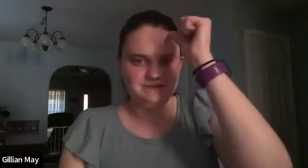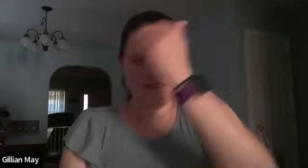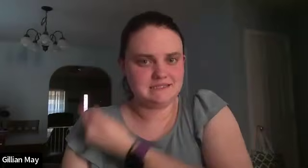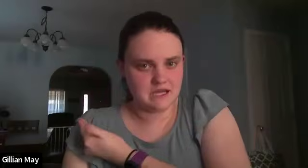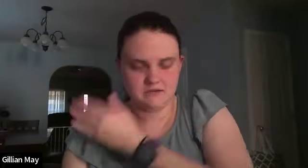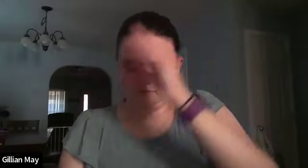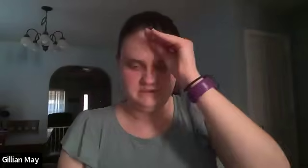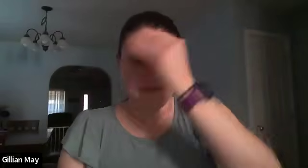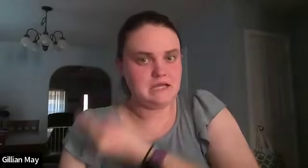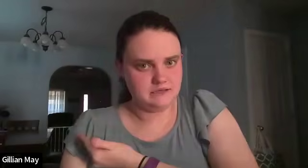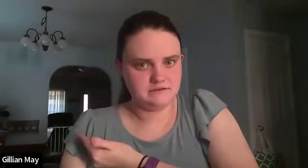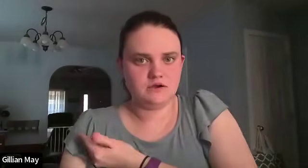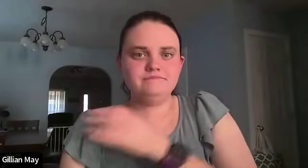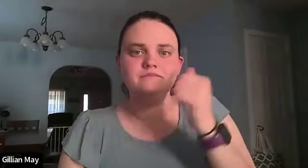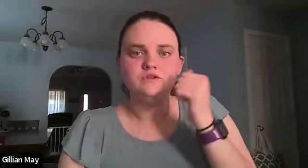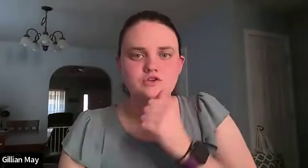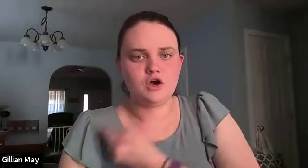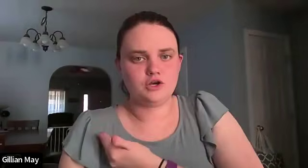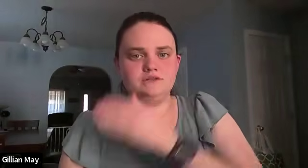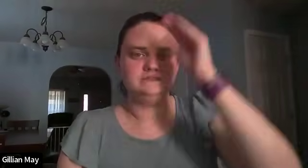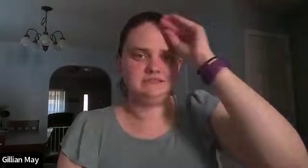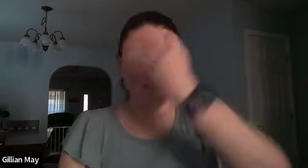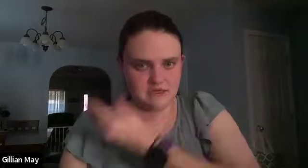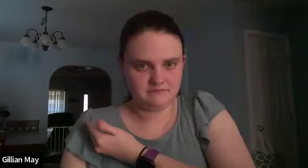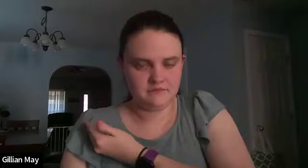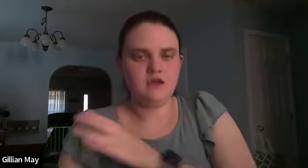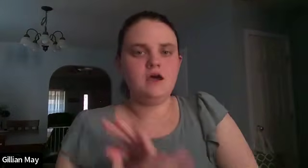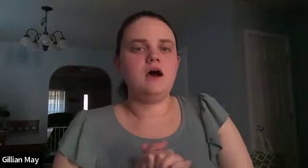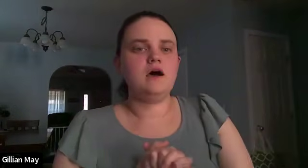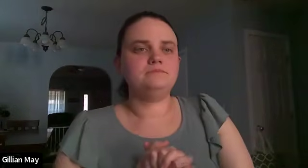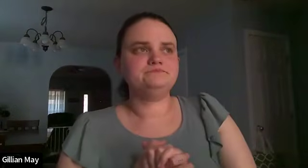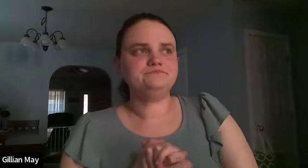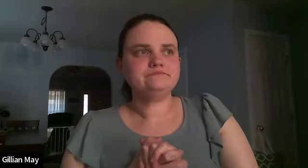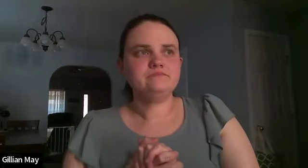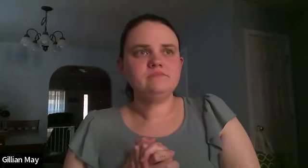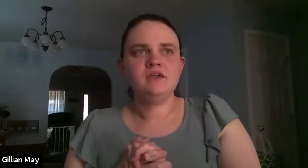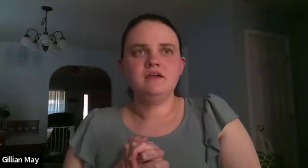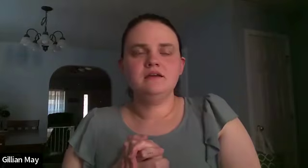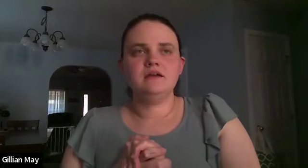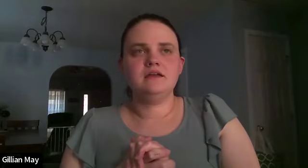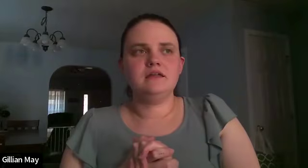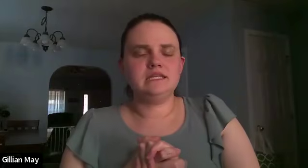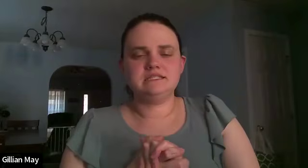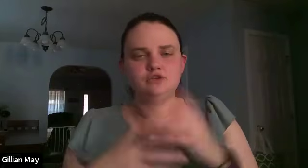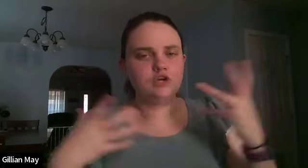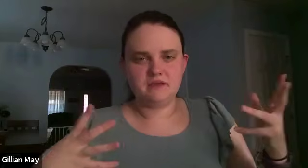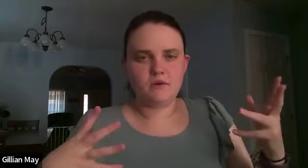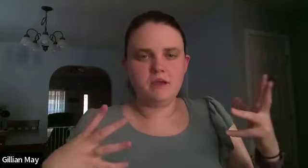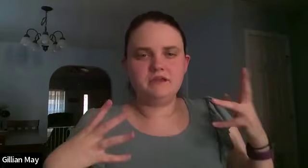daughter, son, sorry. Daughter, son. Um, it's still going to be that way